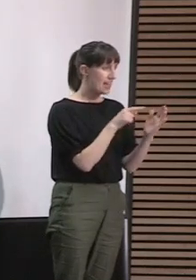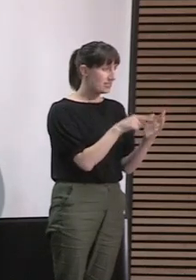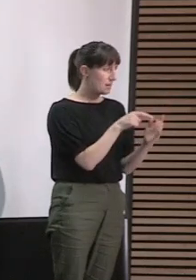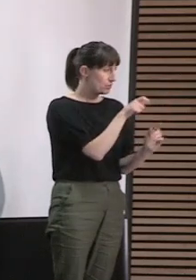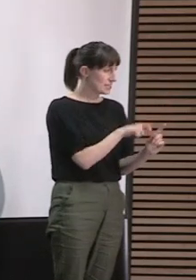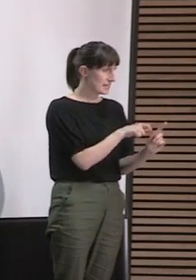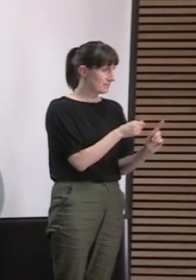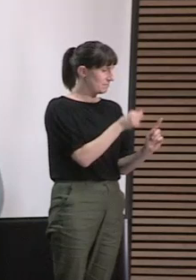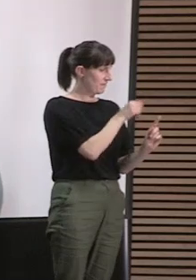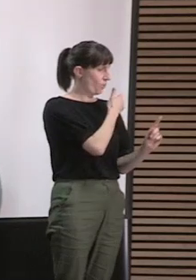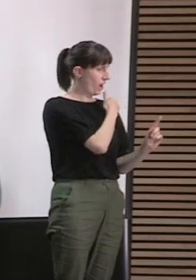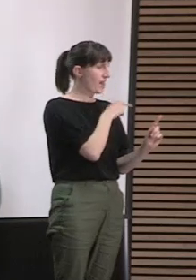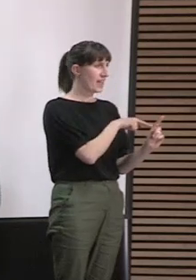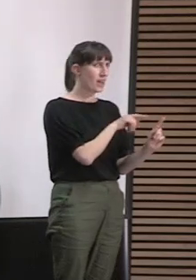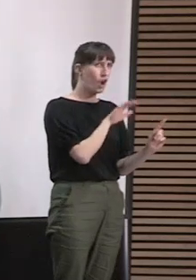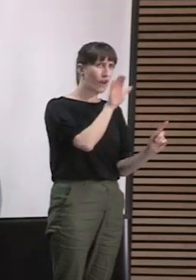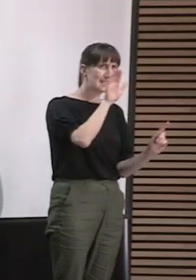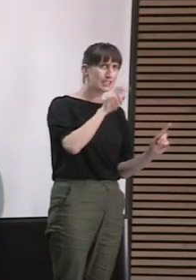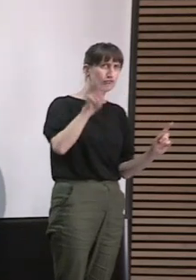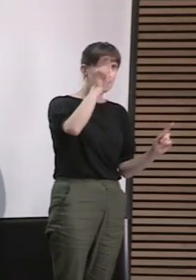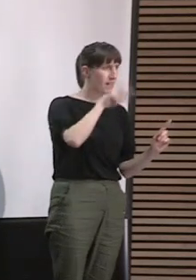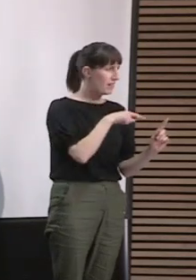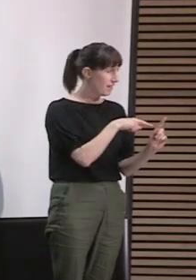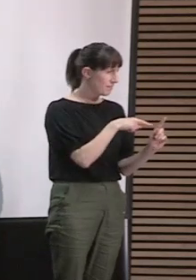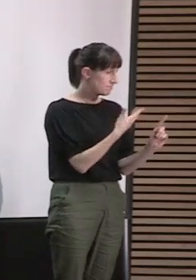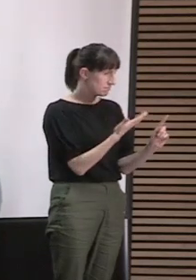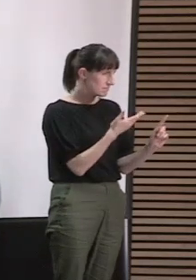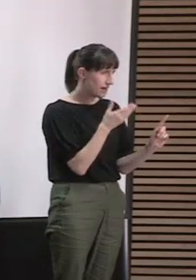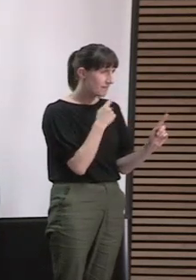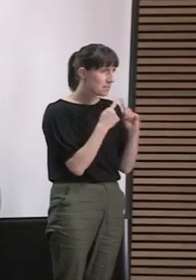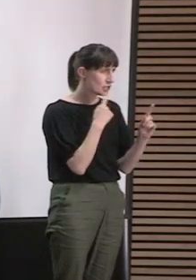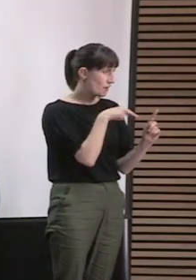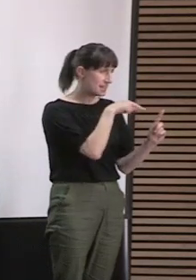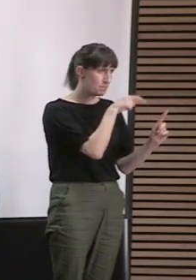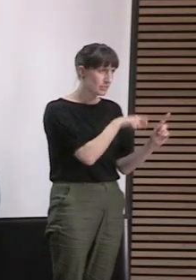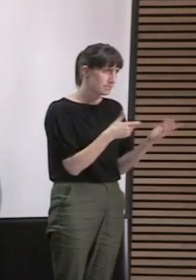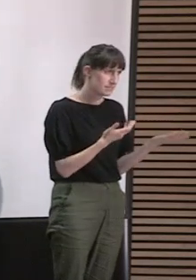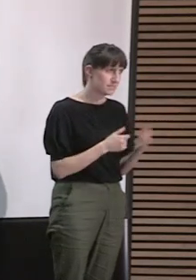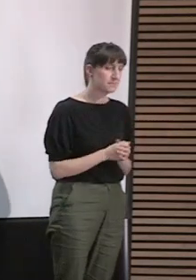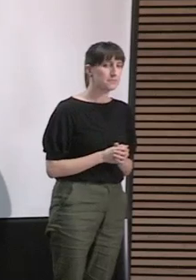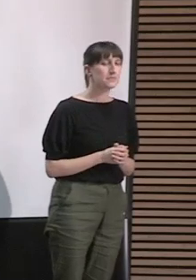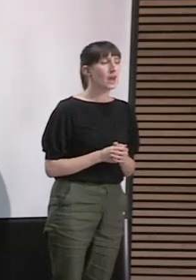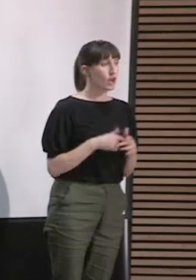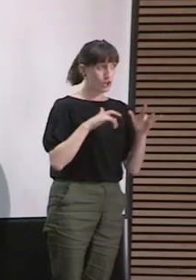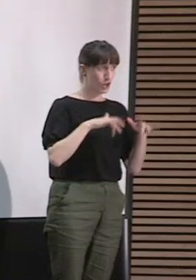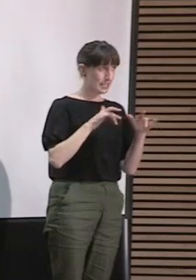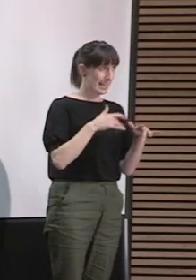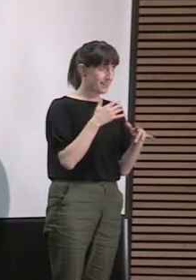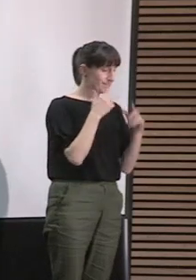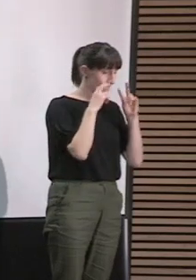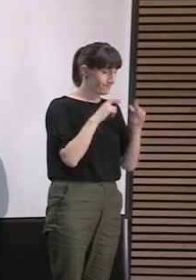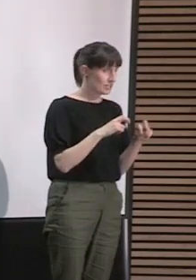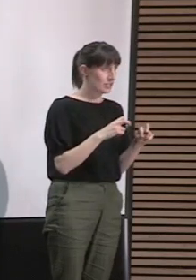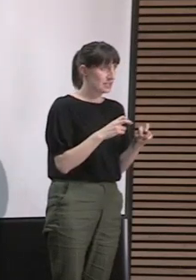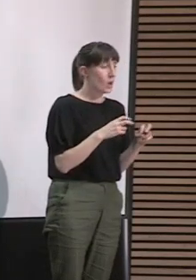yet. There's been a challenge with getting enough of genetic material from the sample, and so